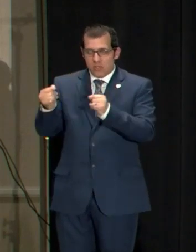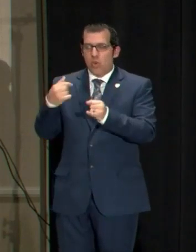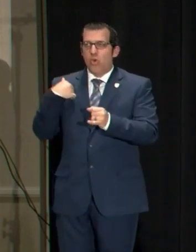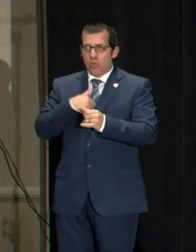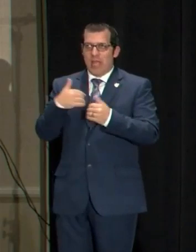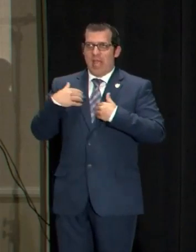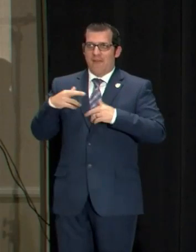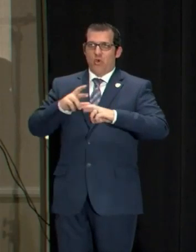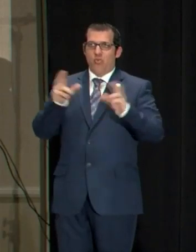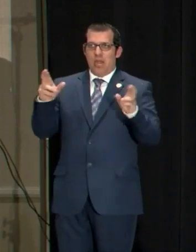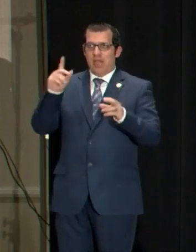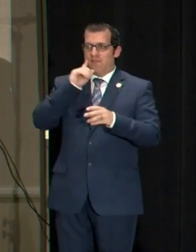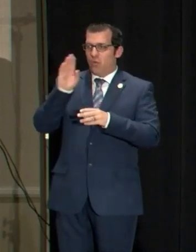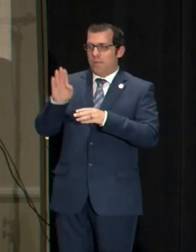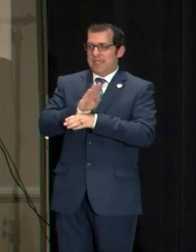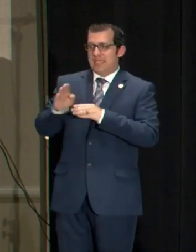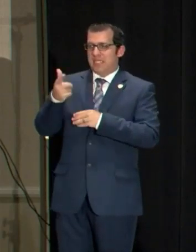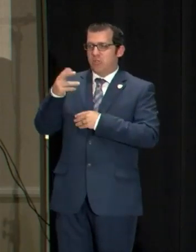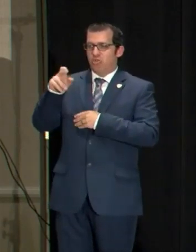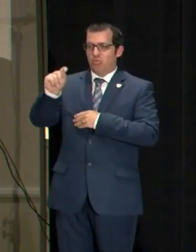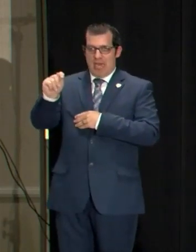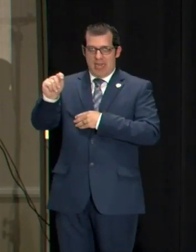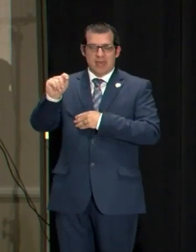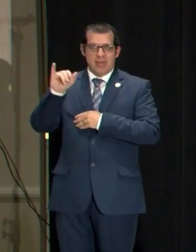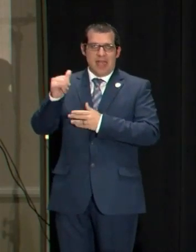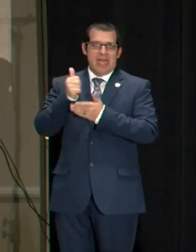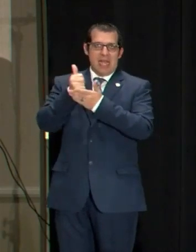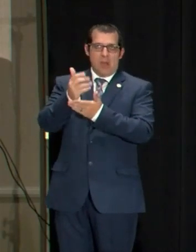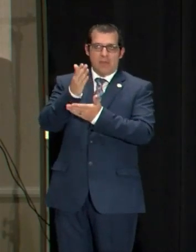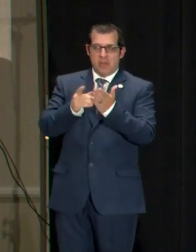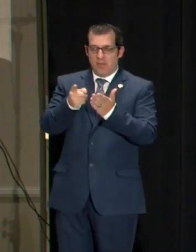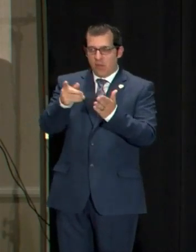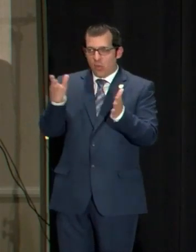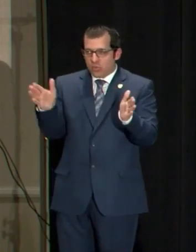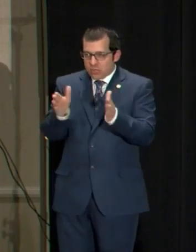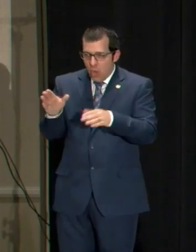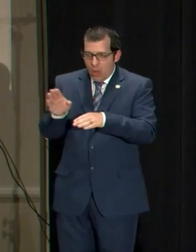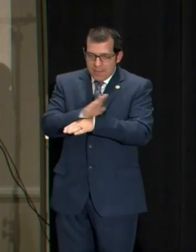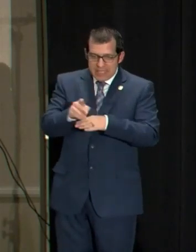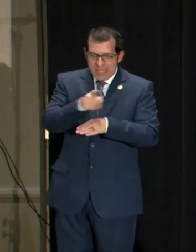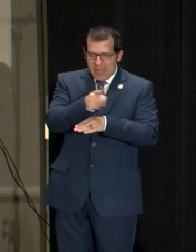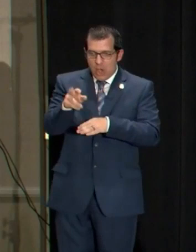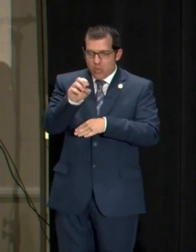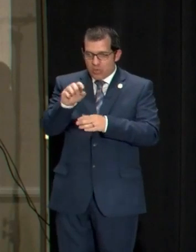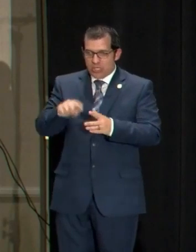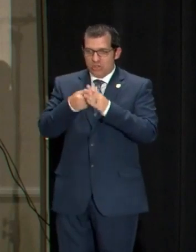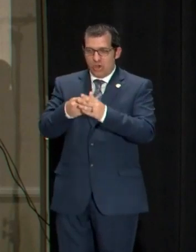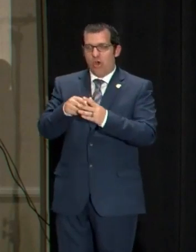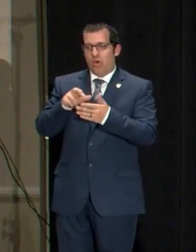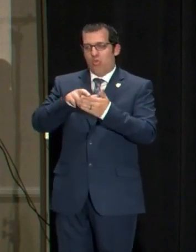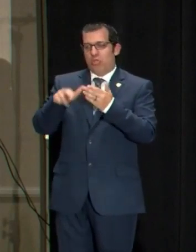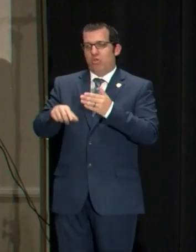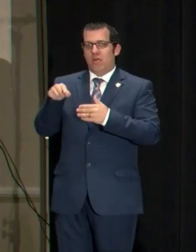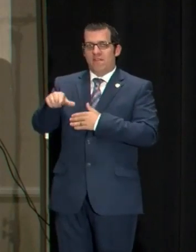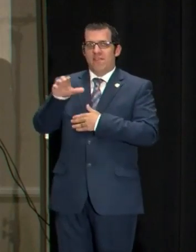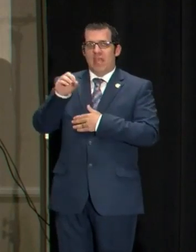our Ready for Business grants that has helped some of the small businesses as they restart as a result of this COVID-19, but you